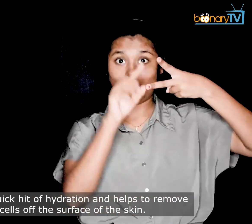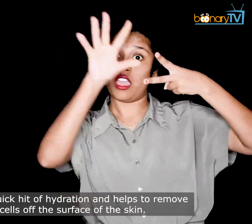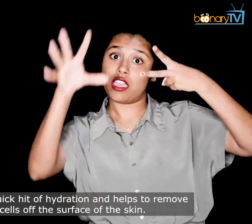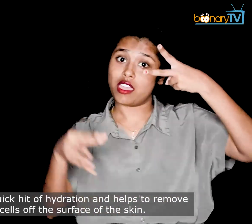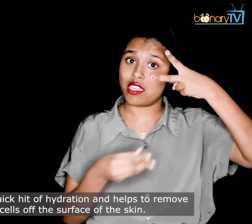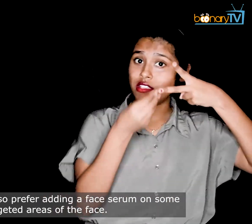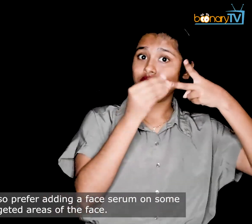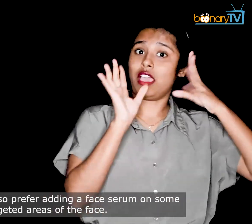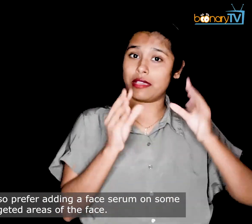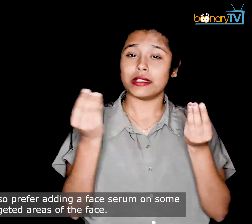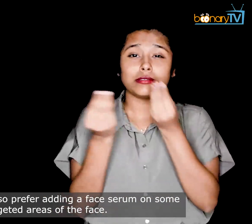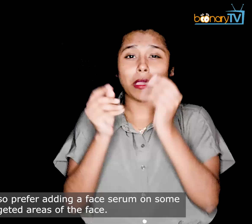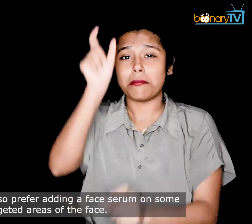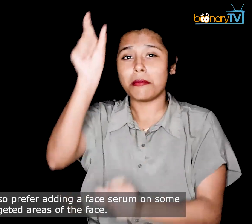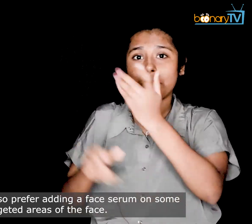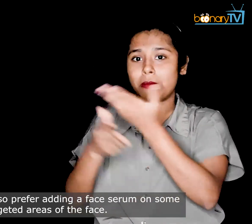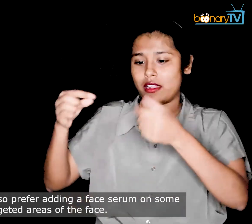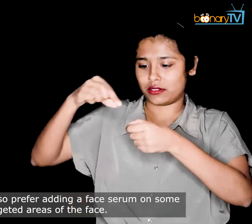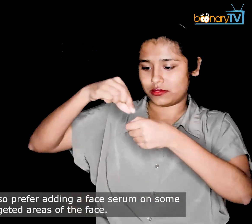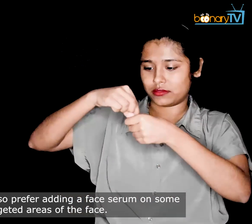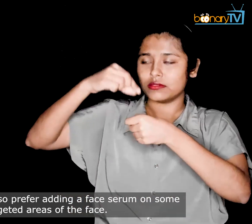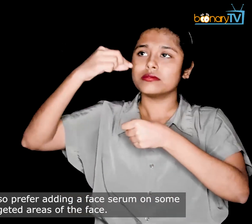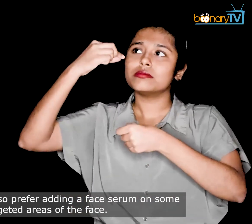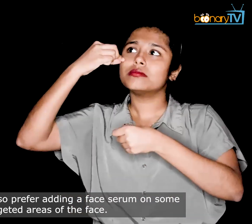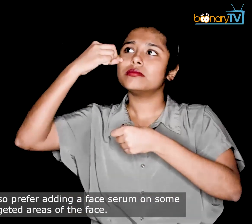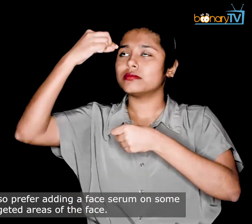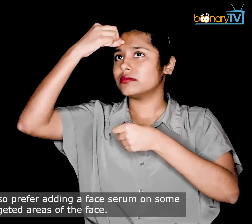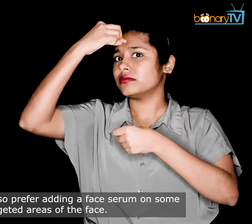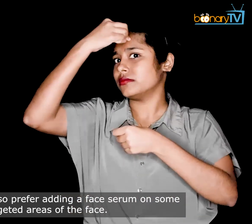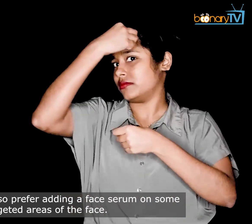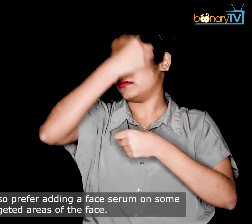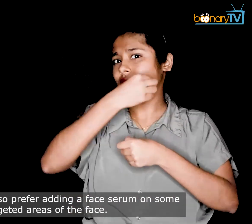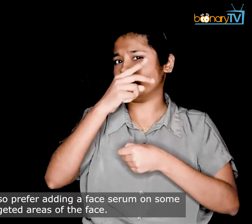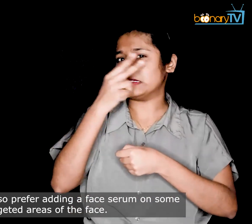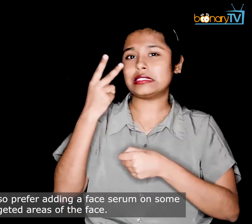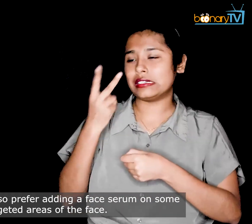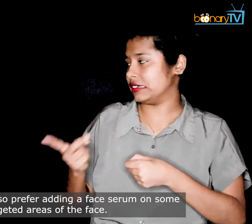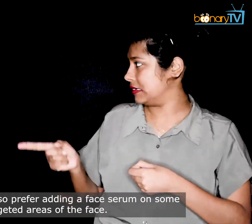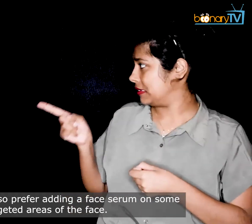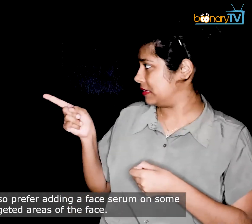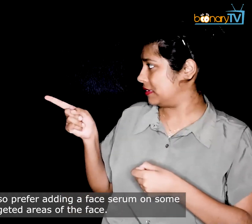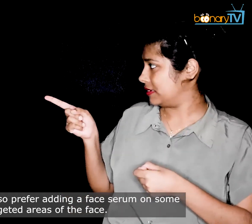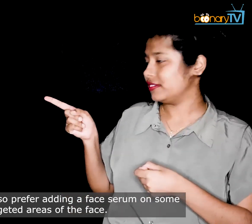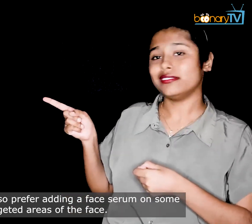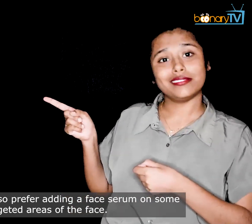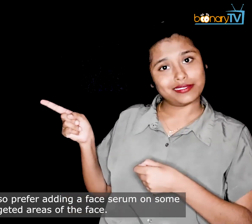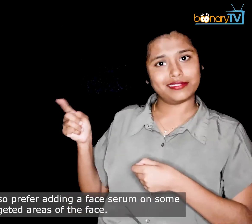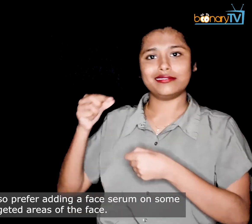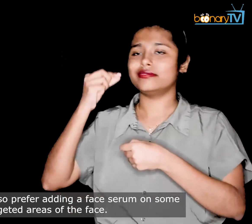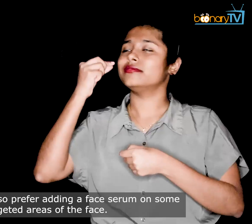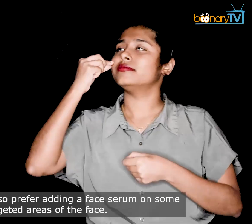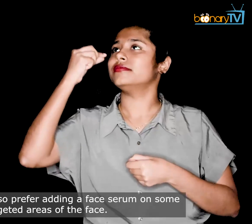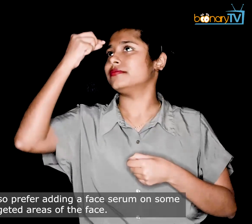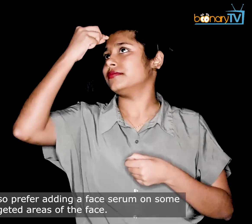After this, some also prefer adding a face serum